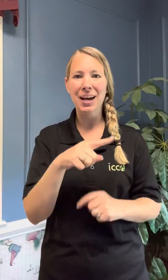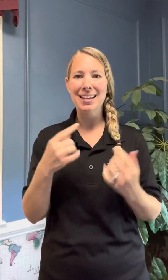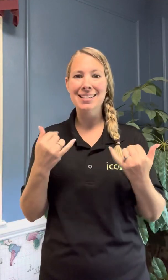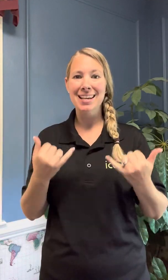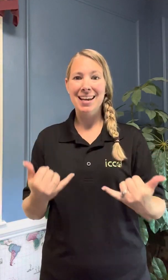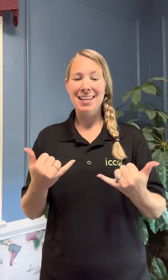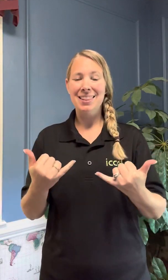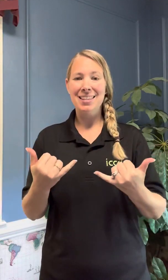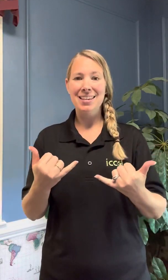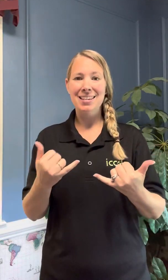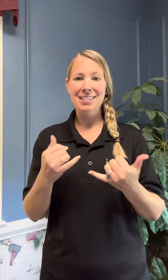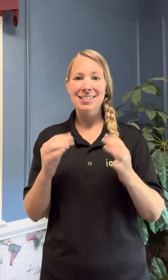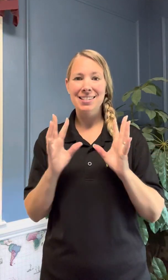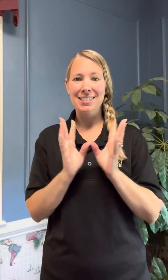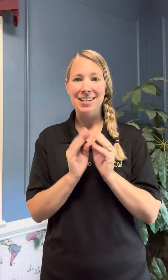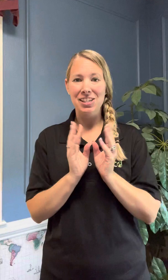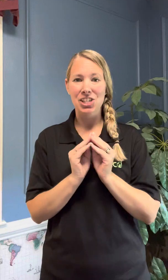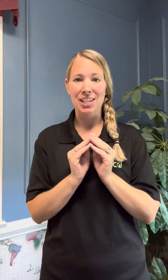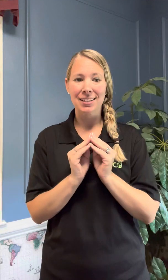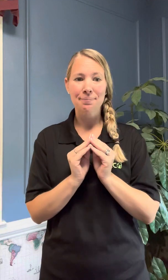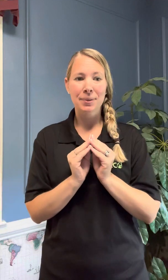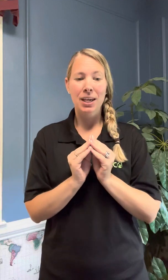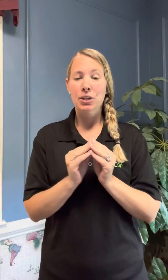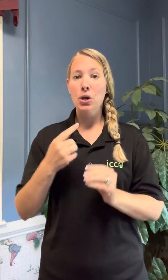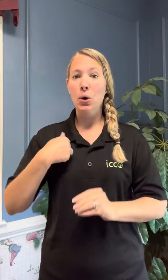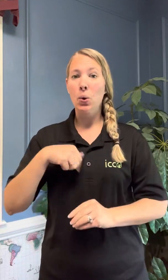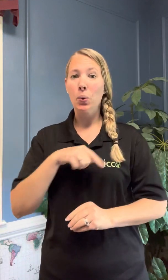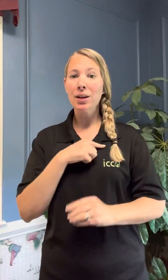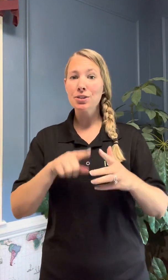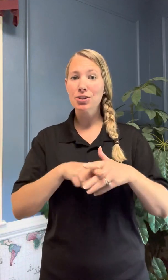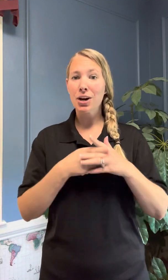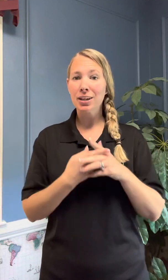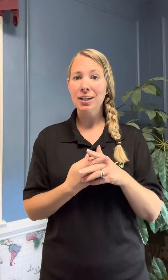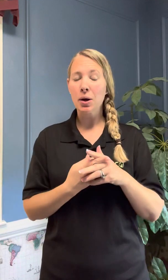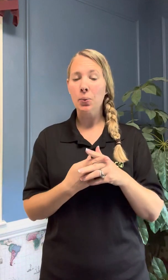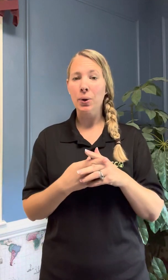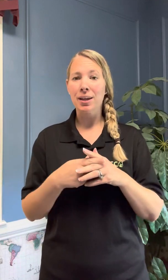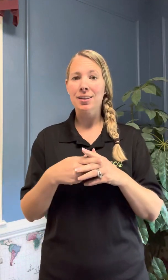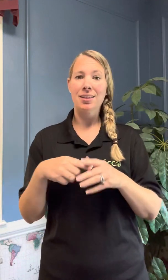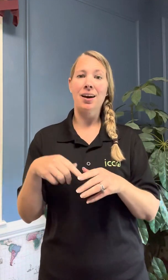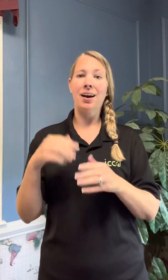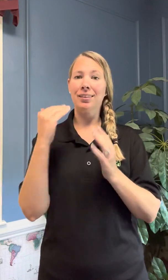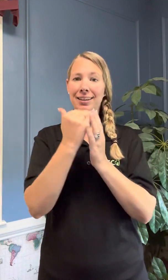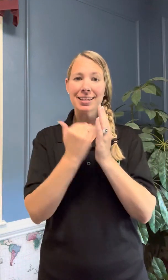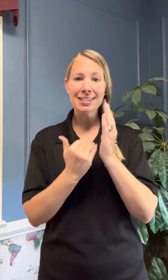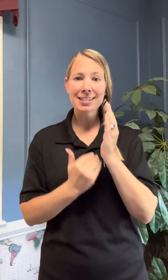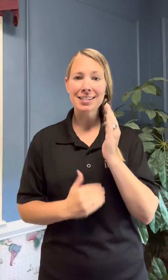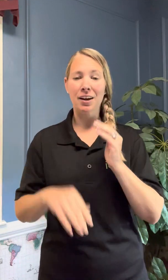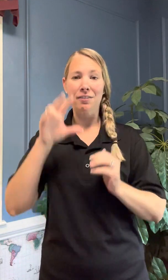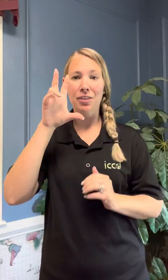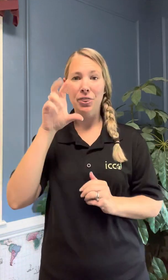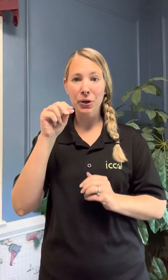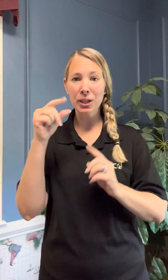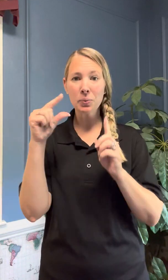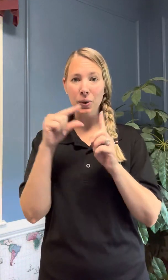guys this session. So we are starting with a list of 30